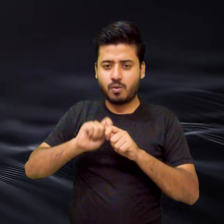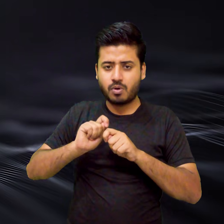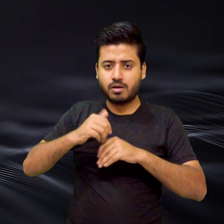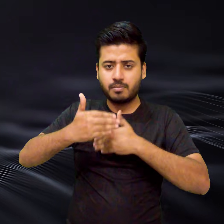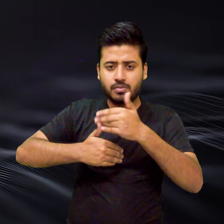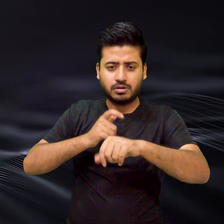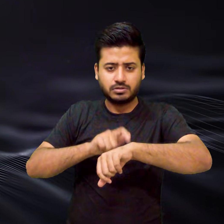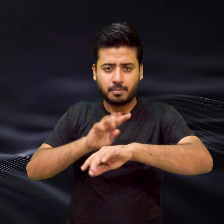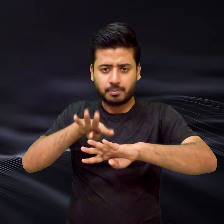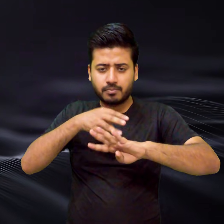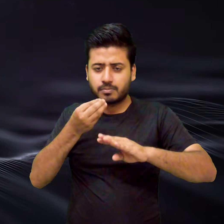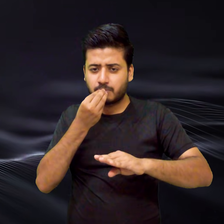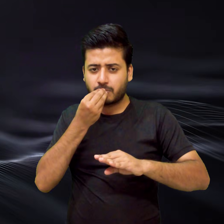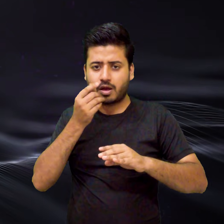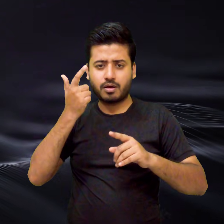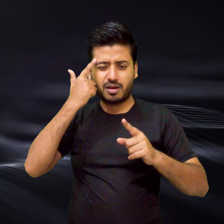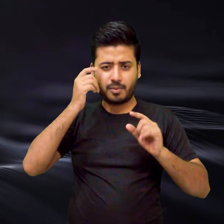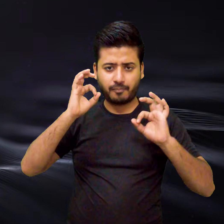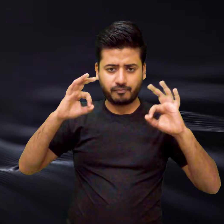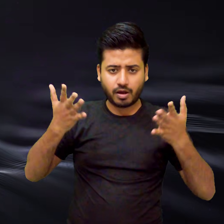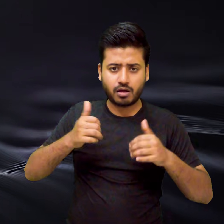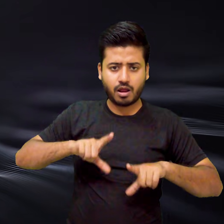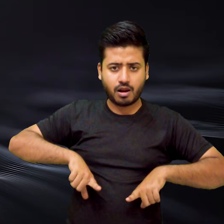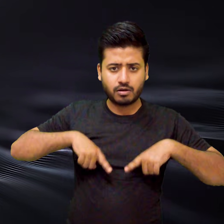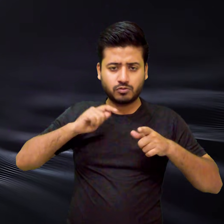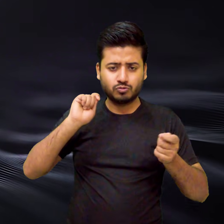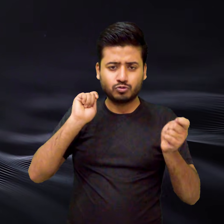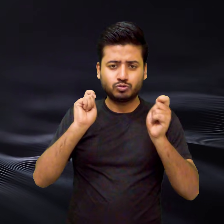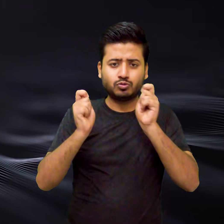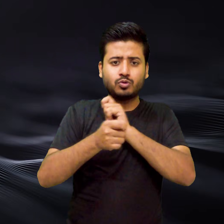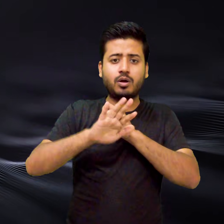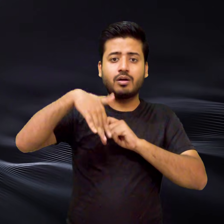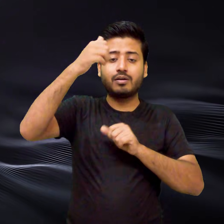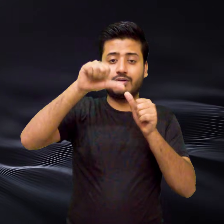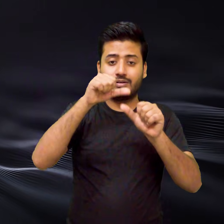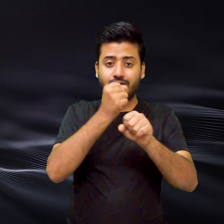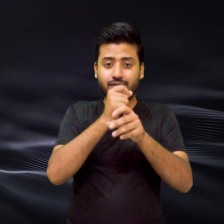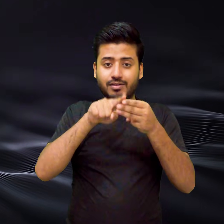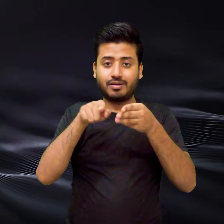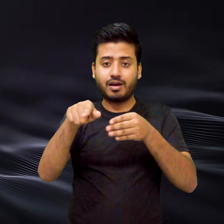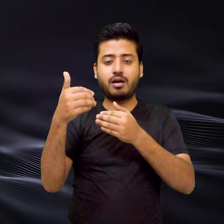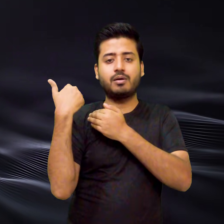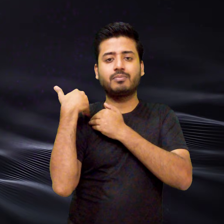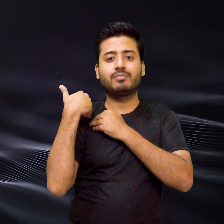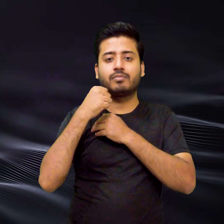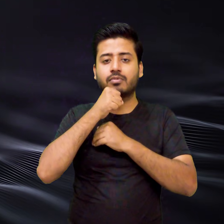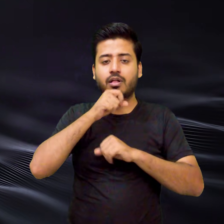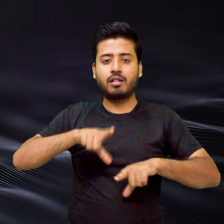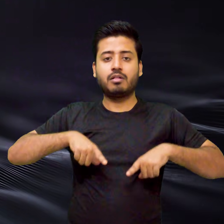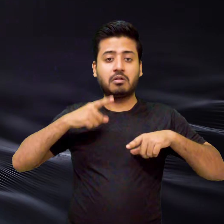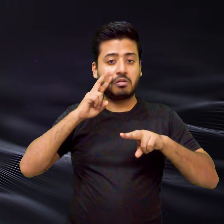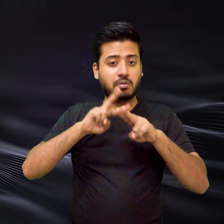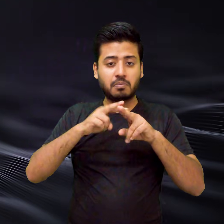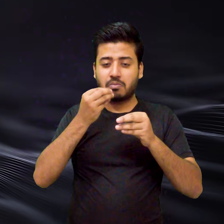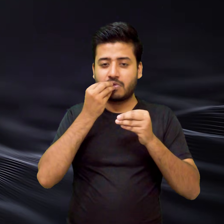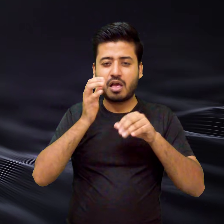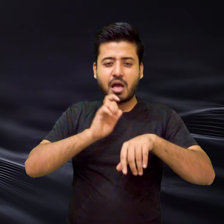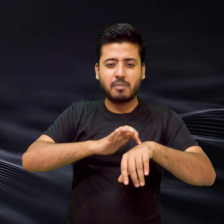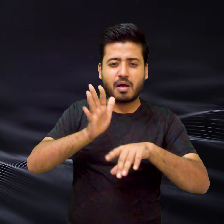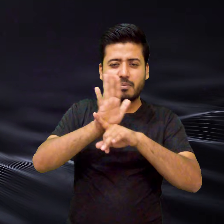for professionally prescribed medication. If you have a medical condition, consult a healthcare professional for a proper diagnosis and